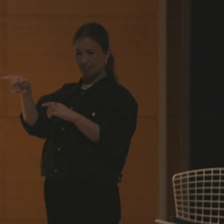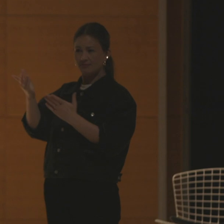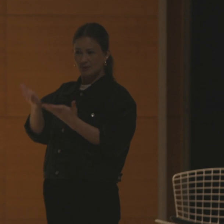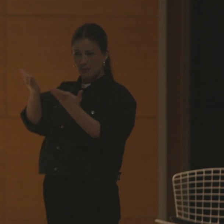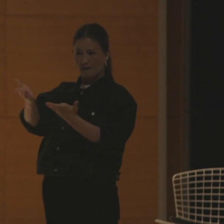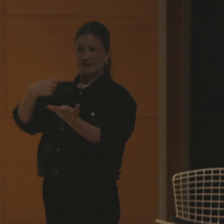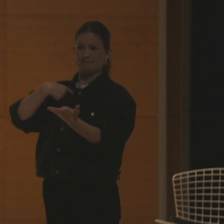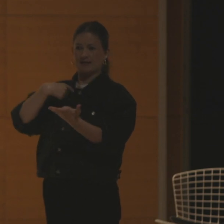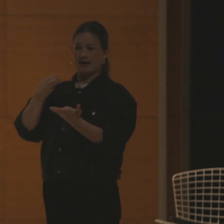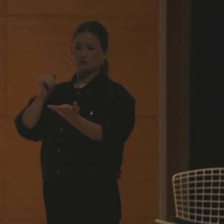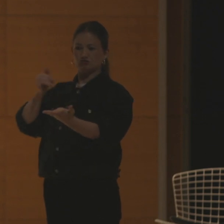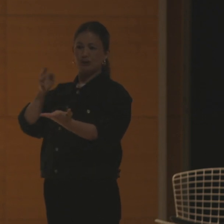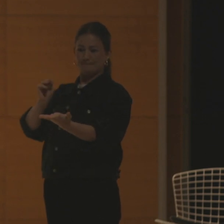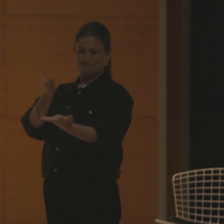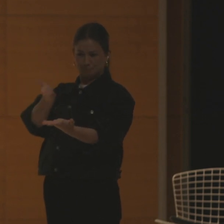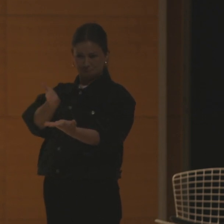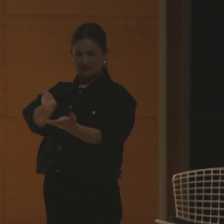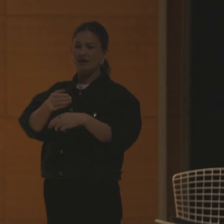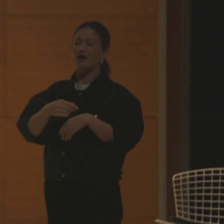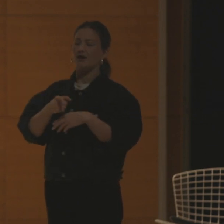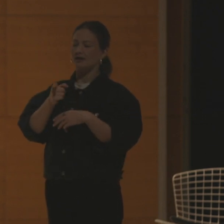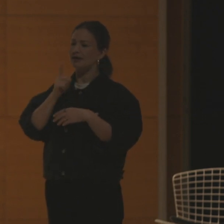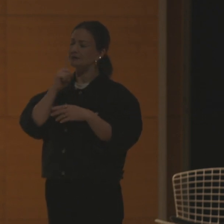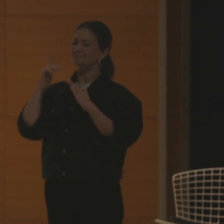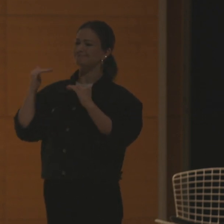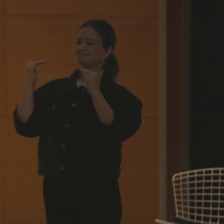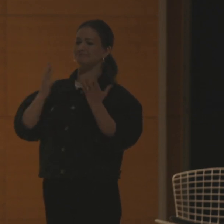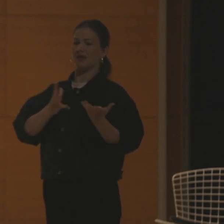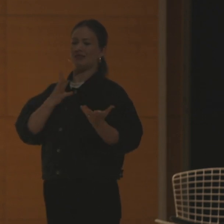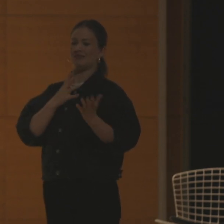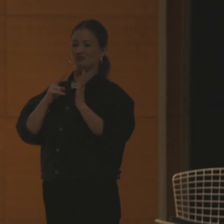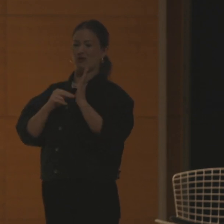and Jim, who eloquently read her her words.